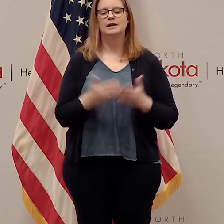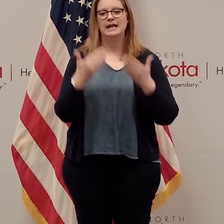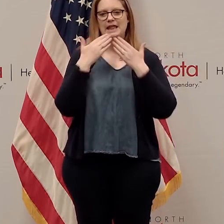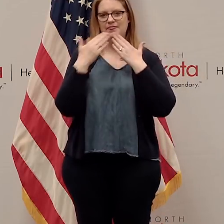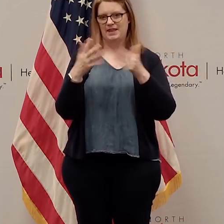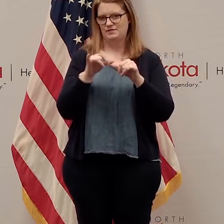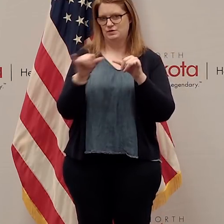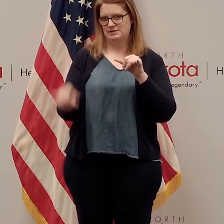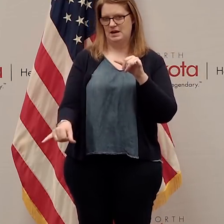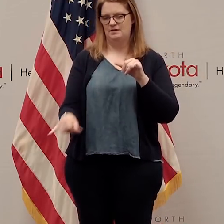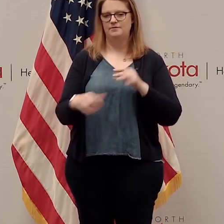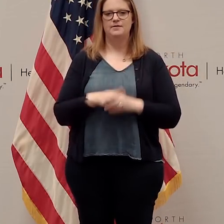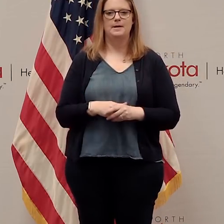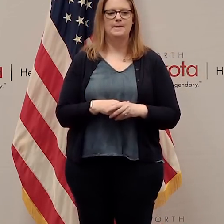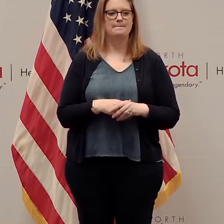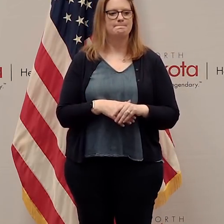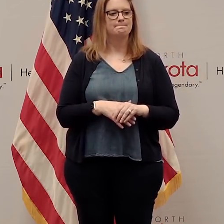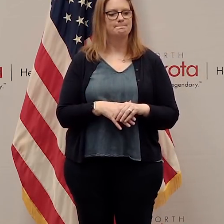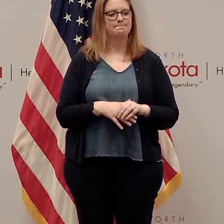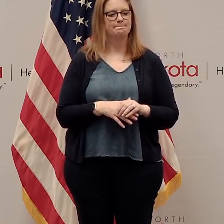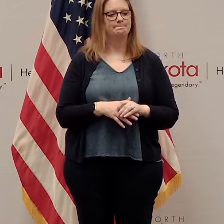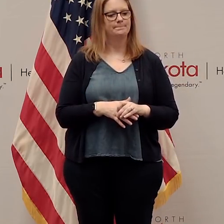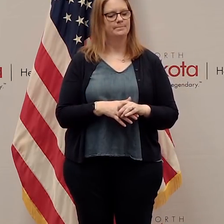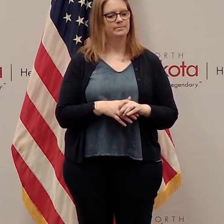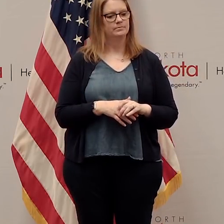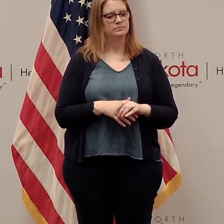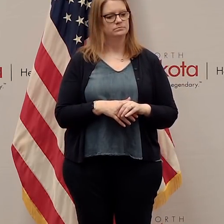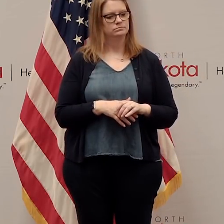sticking around for questions.